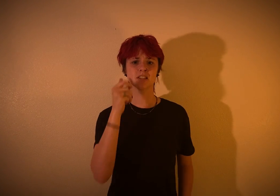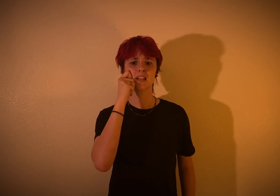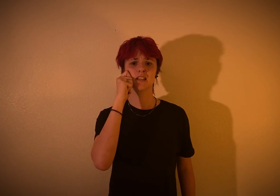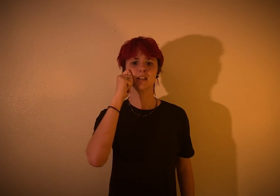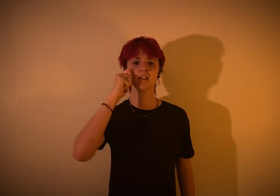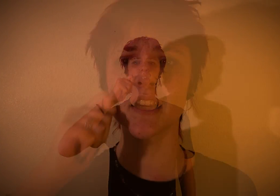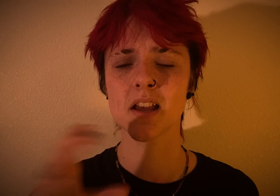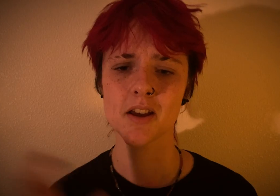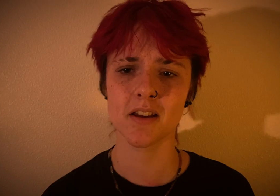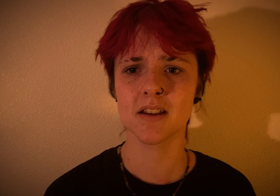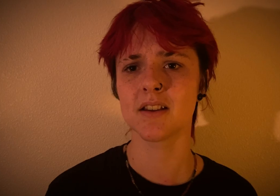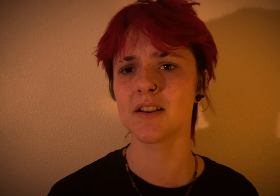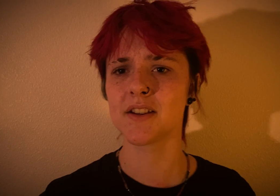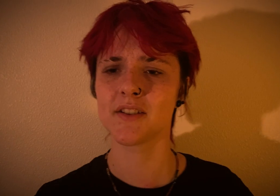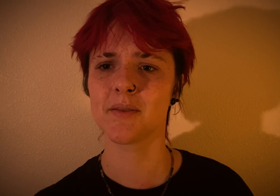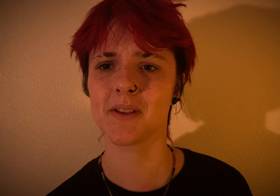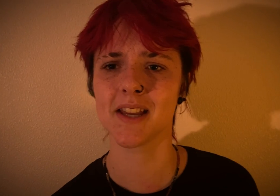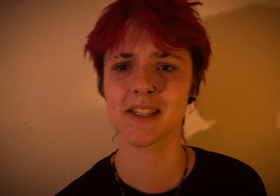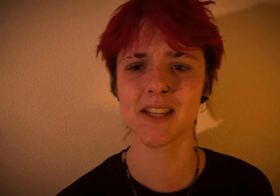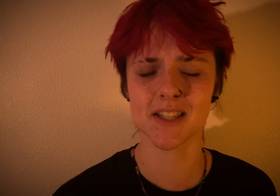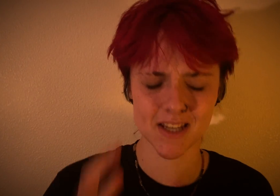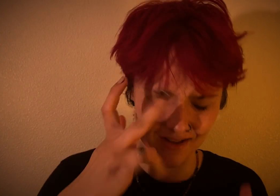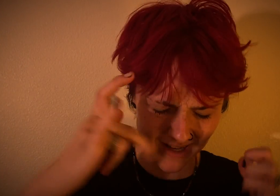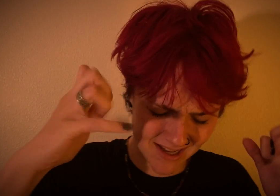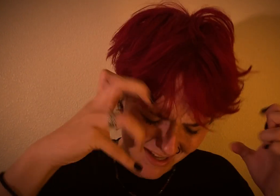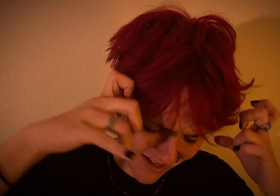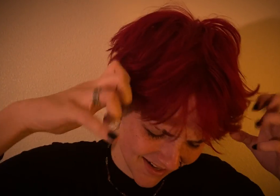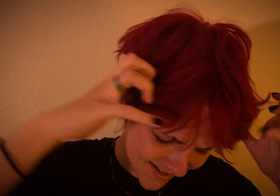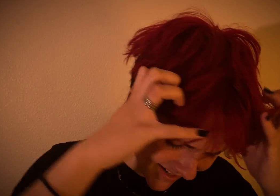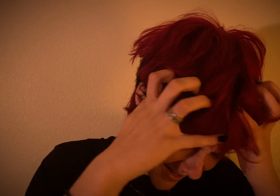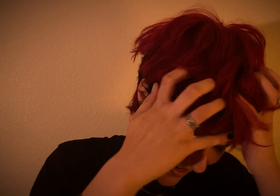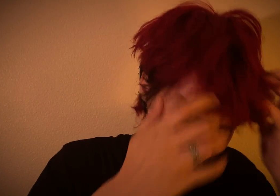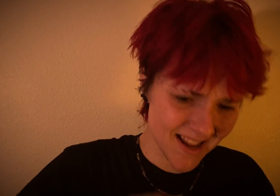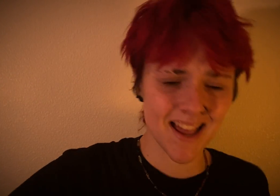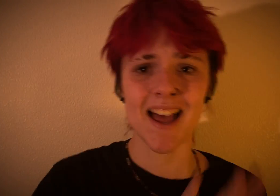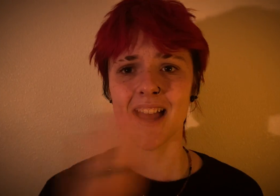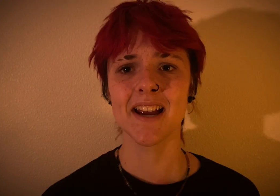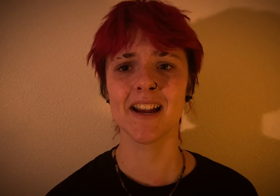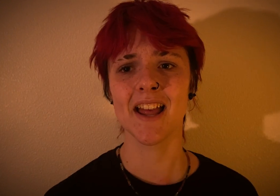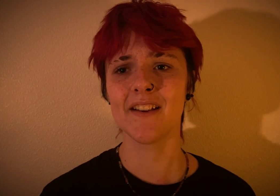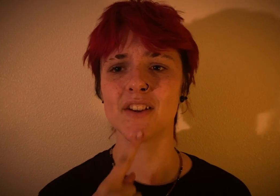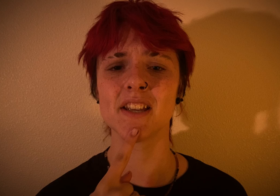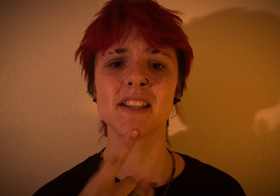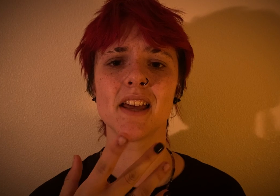skin. Pictures of places though I've never said. All of the thoughts that